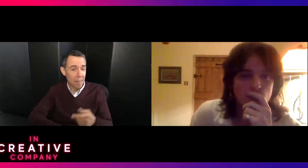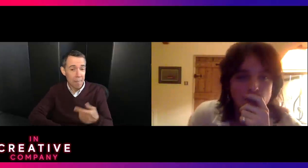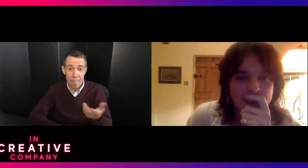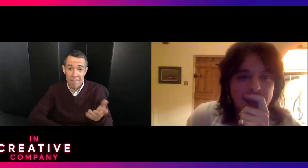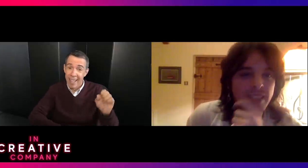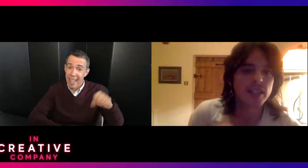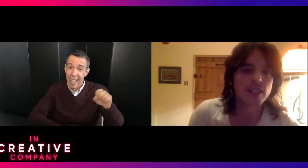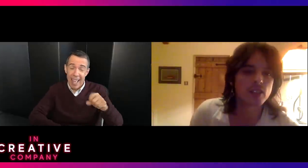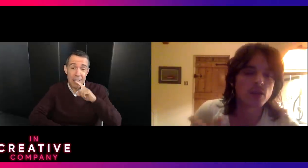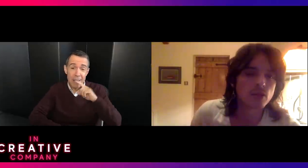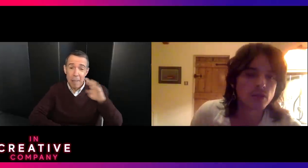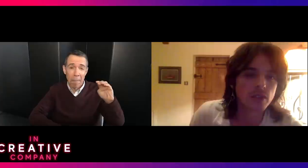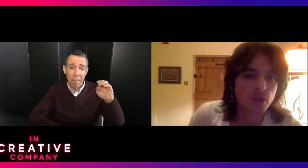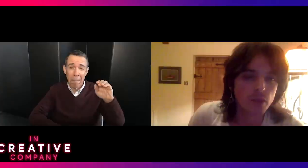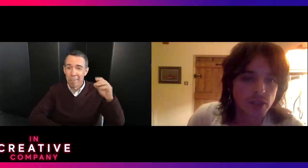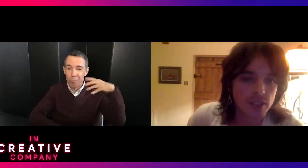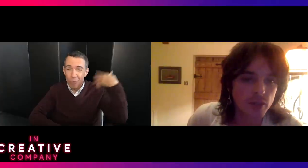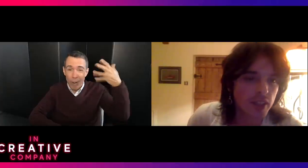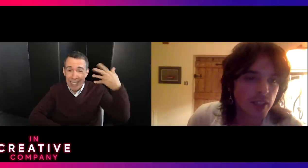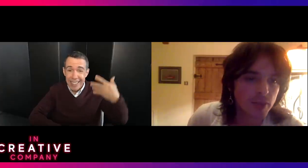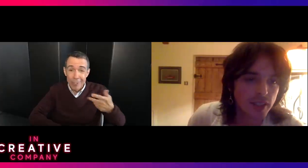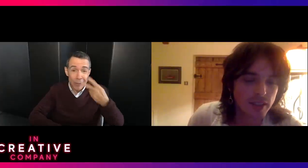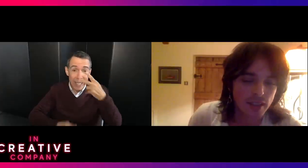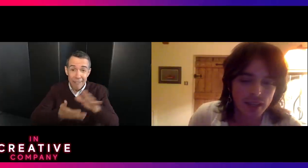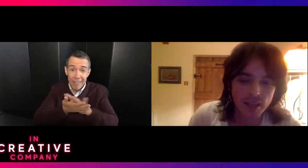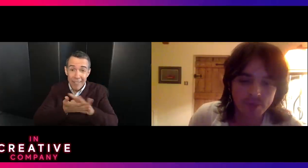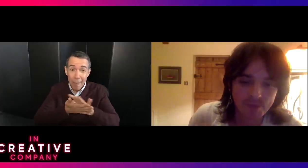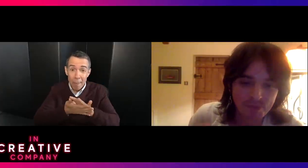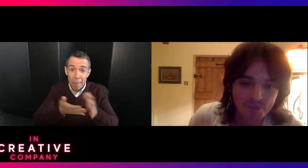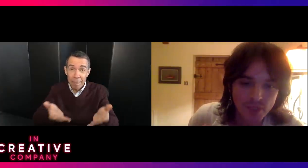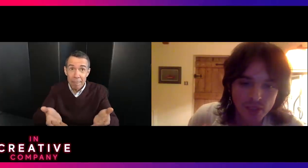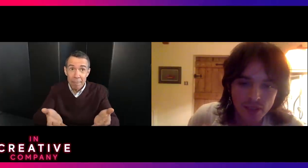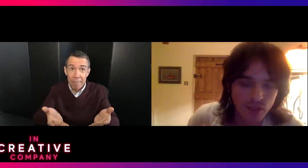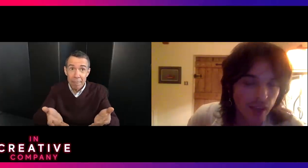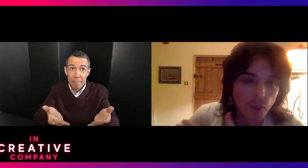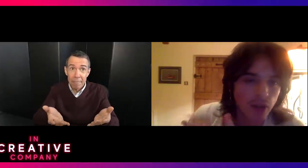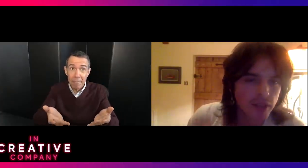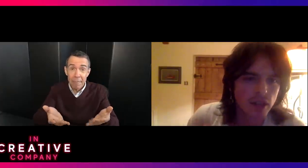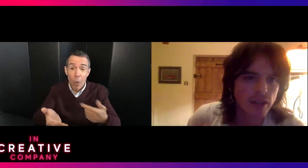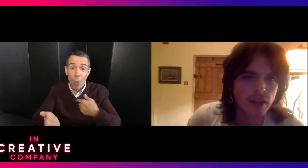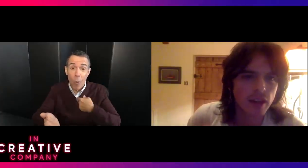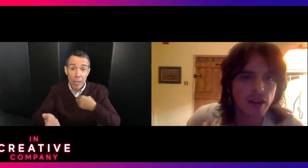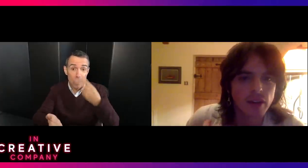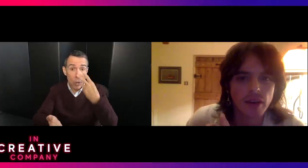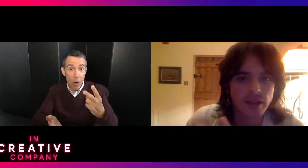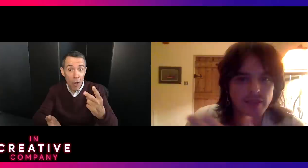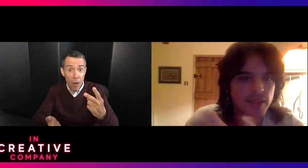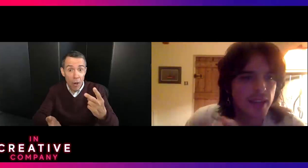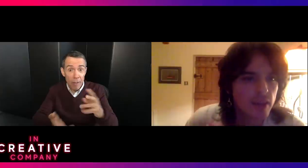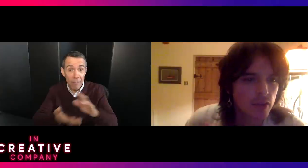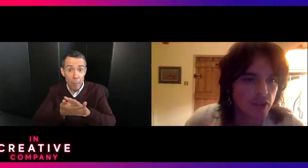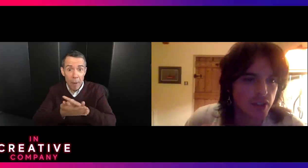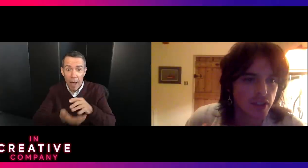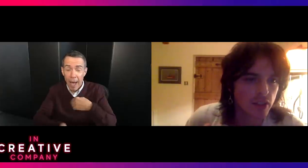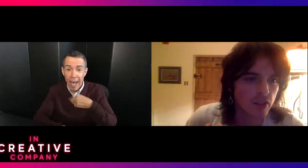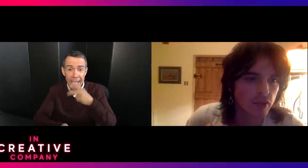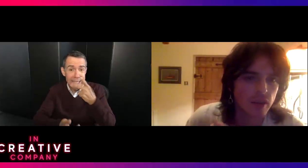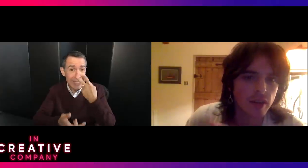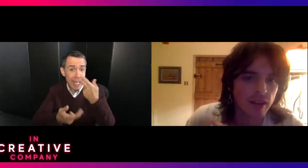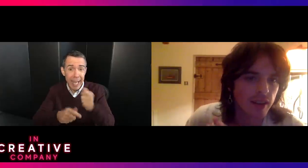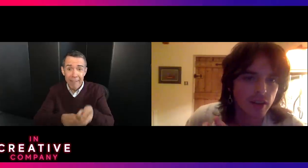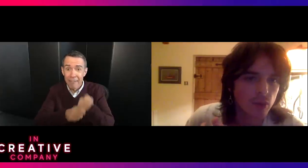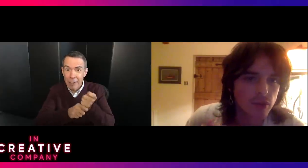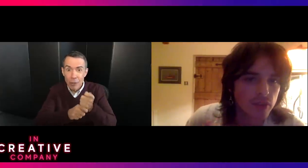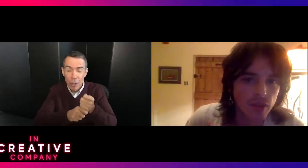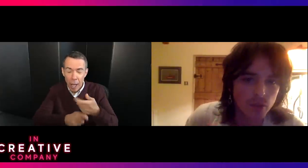Yeah, it was mad. It's so different when you see the film because, when I saw it, I didn't see any of the fishing stuff.